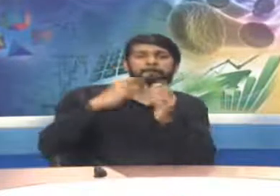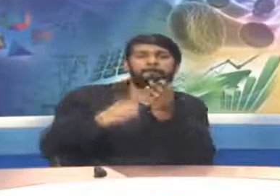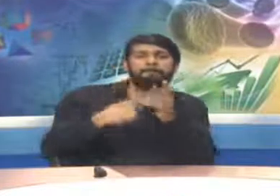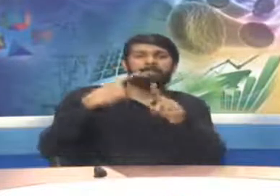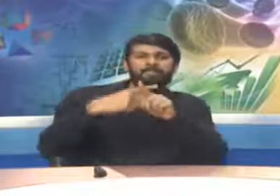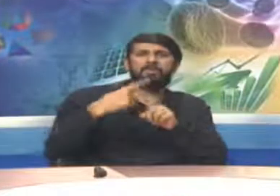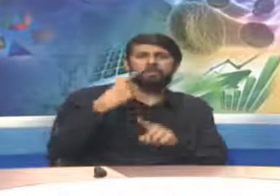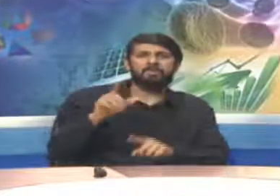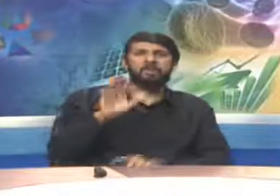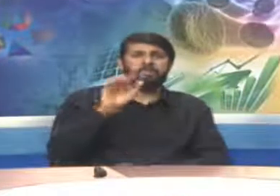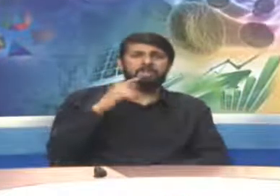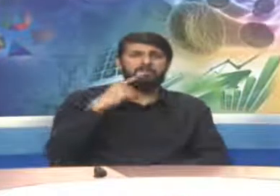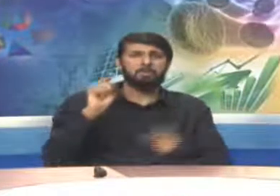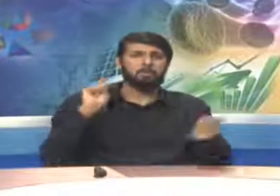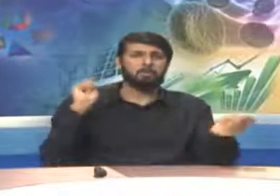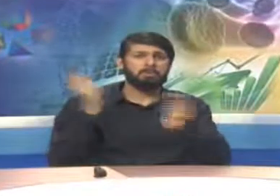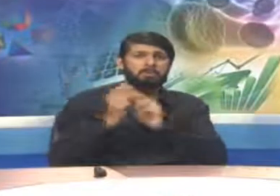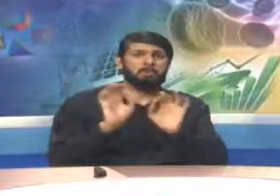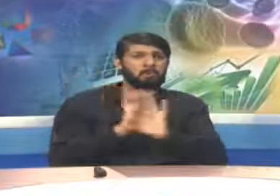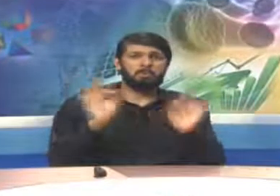They are not a negative force